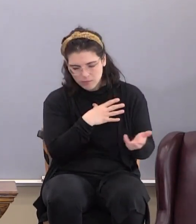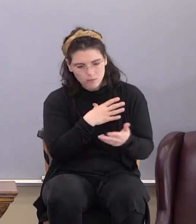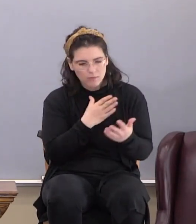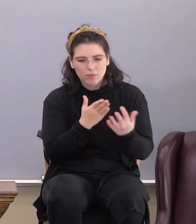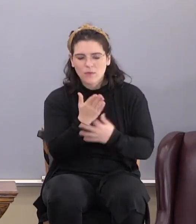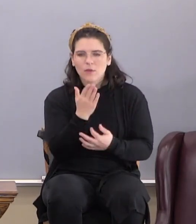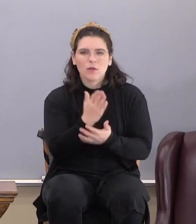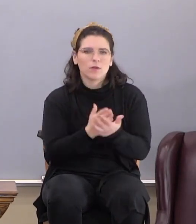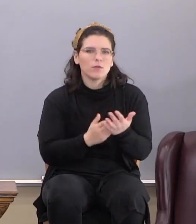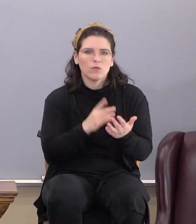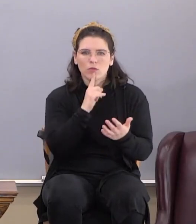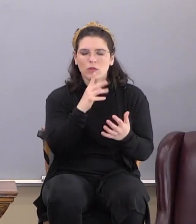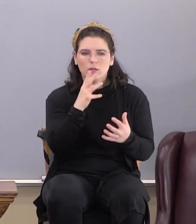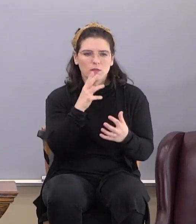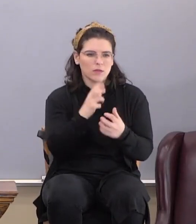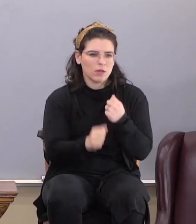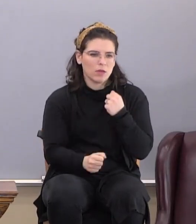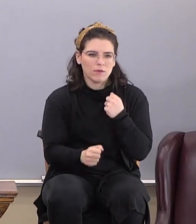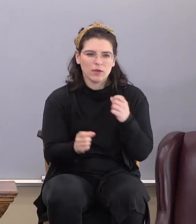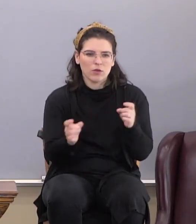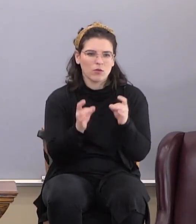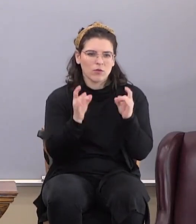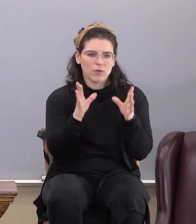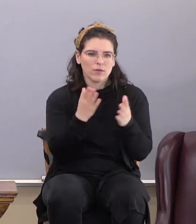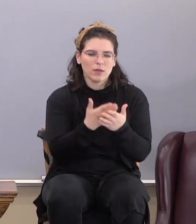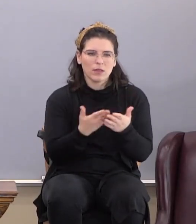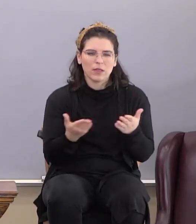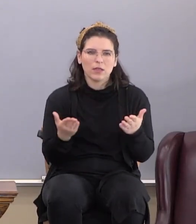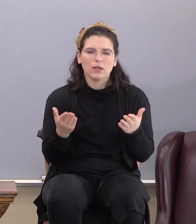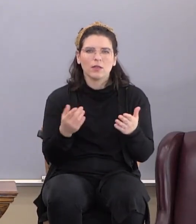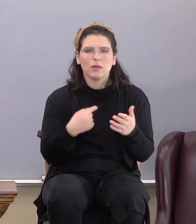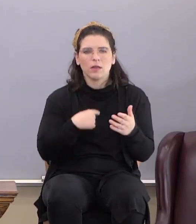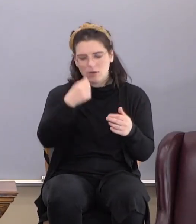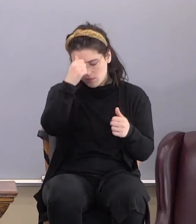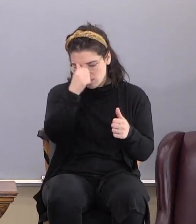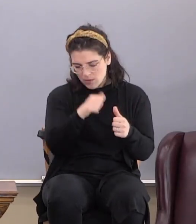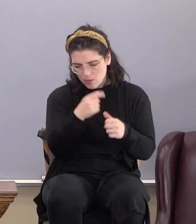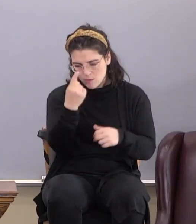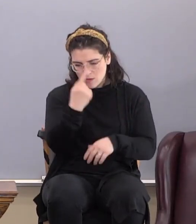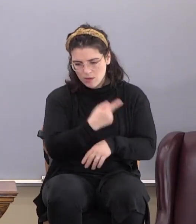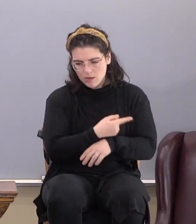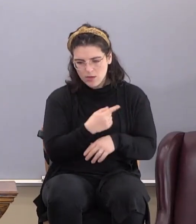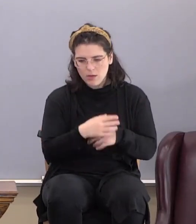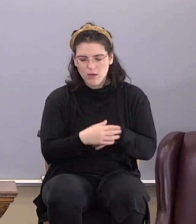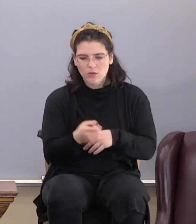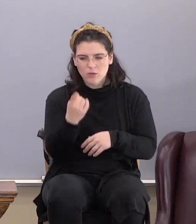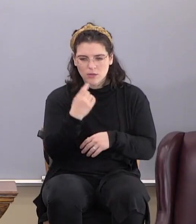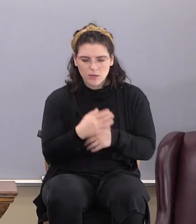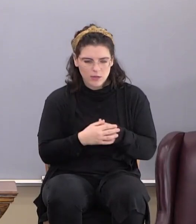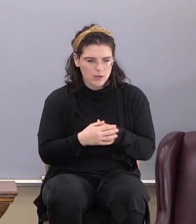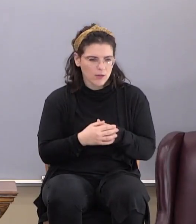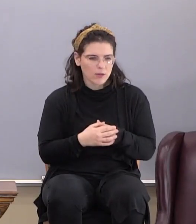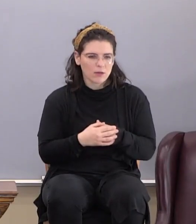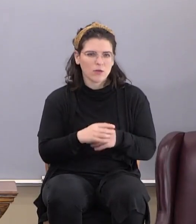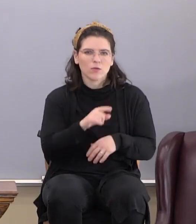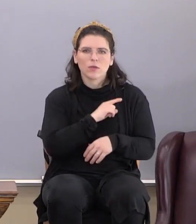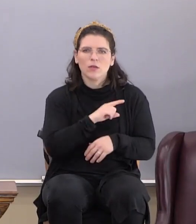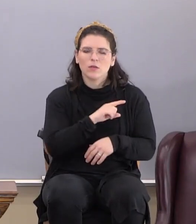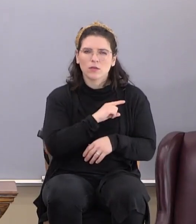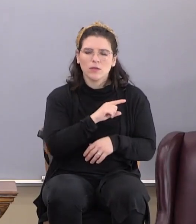through some really difficult, horrific things. And I remember one day she said she was